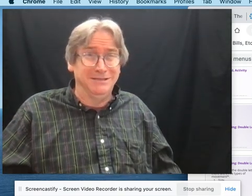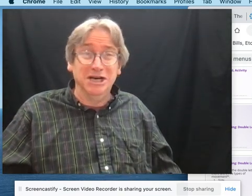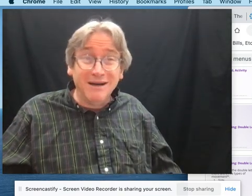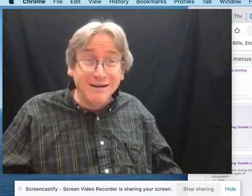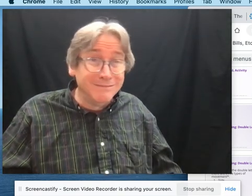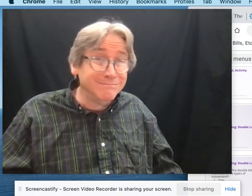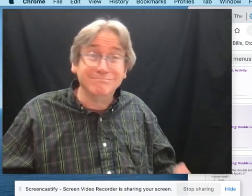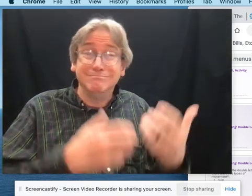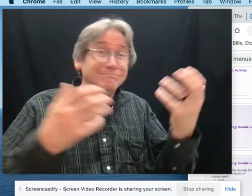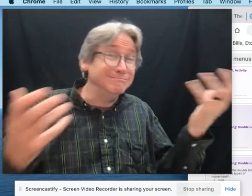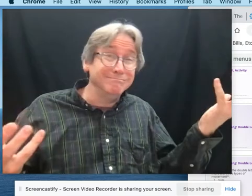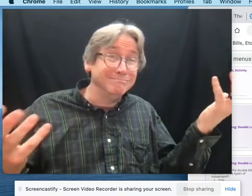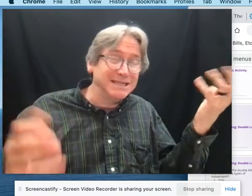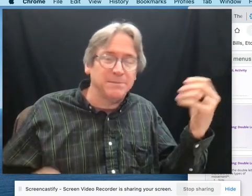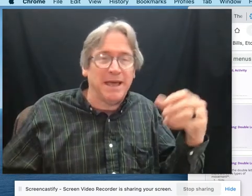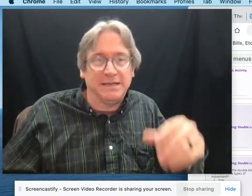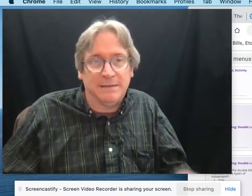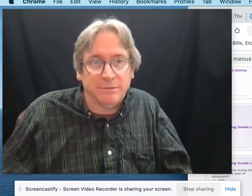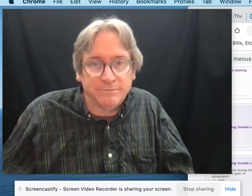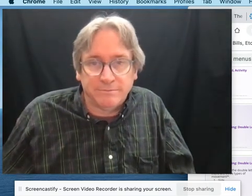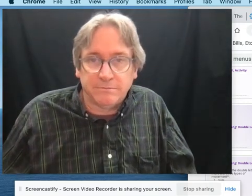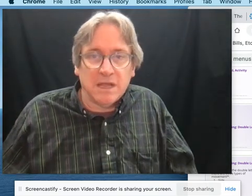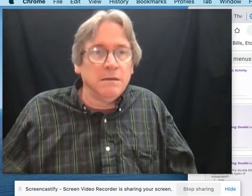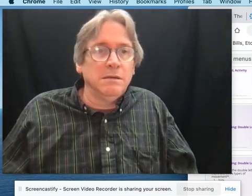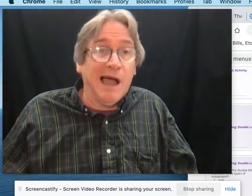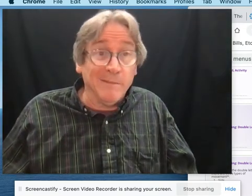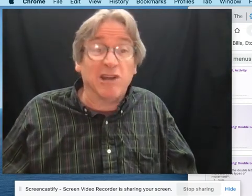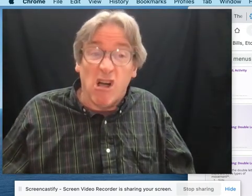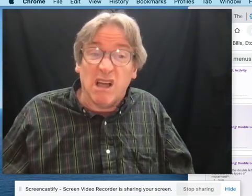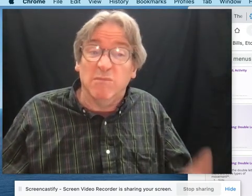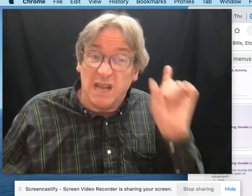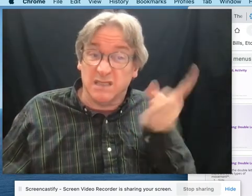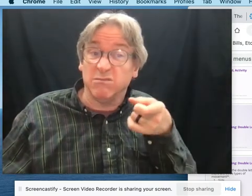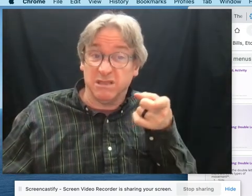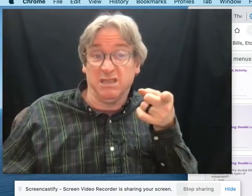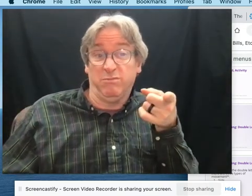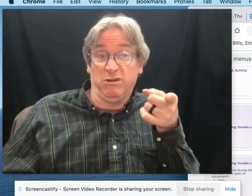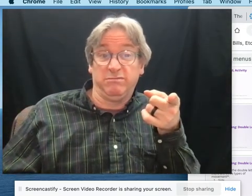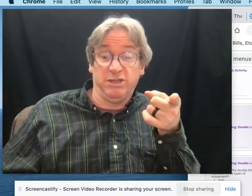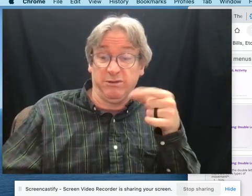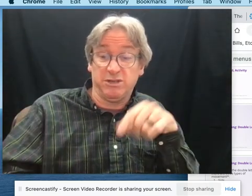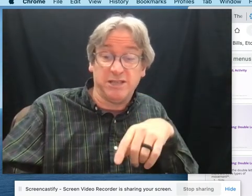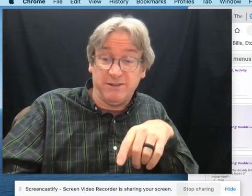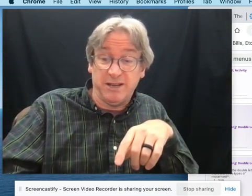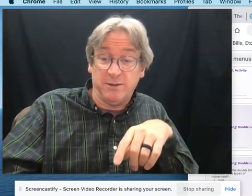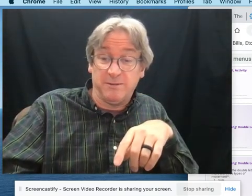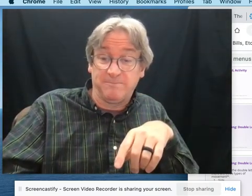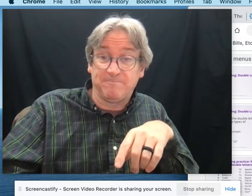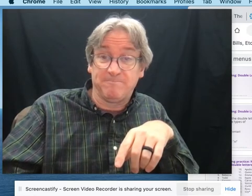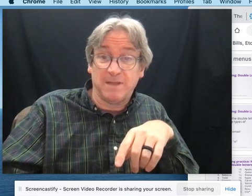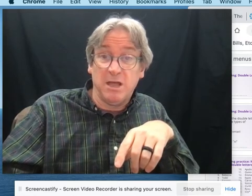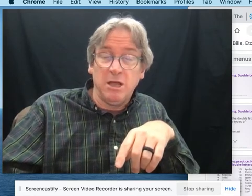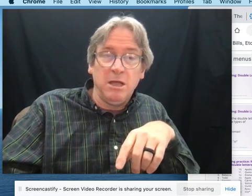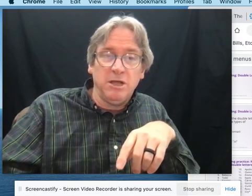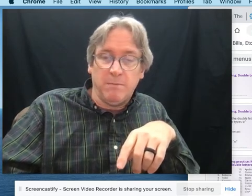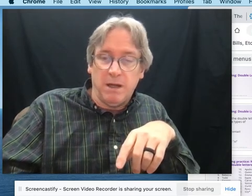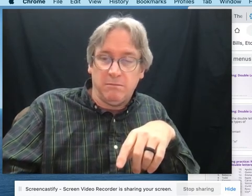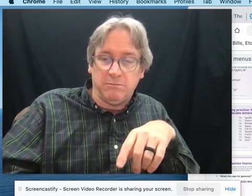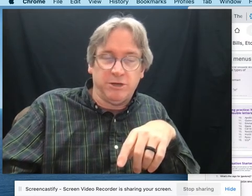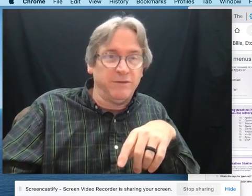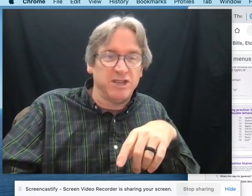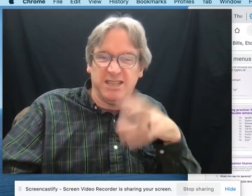like duh it's a bad example i'm gonna call out bad examples in this book so you're just gonna have to deal with it